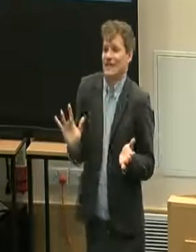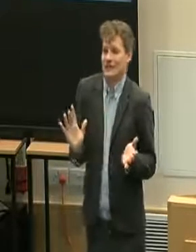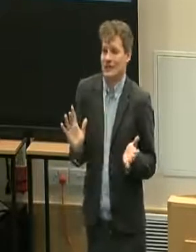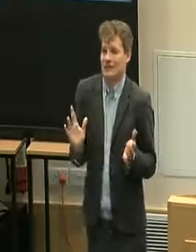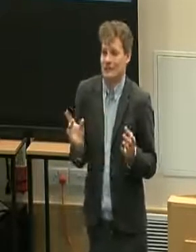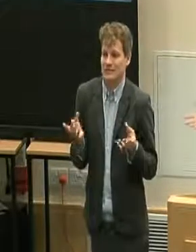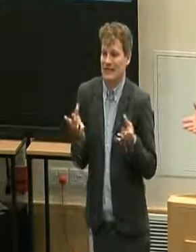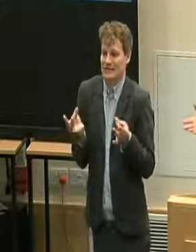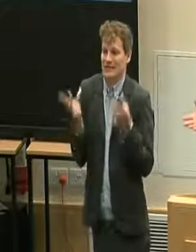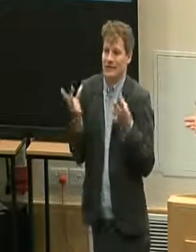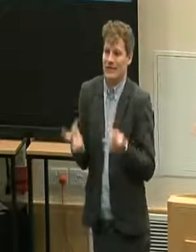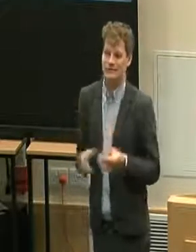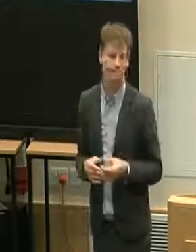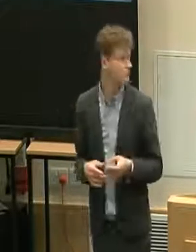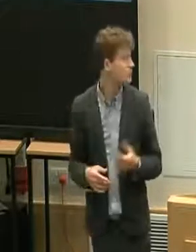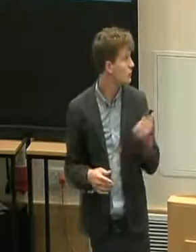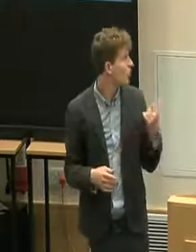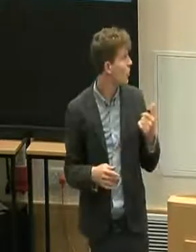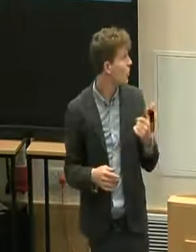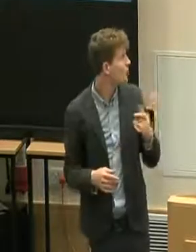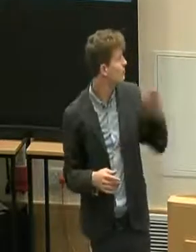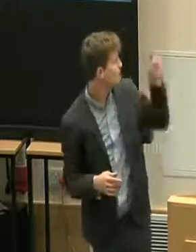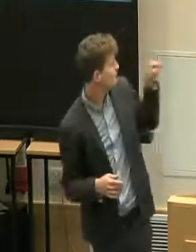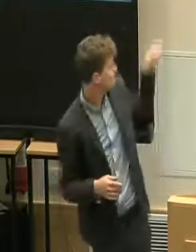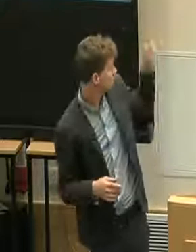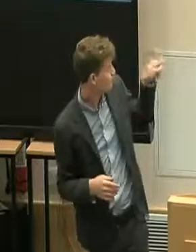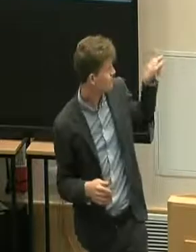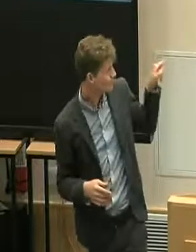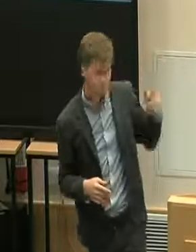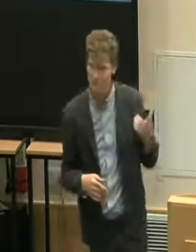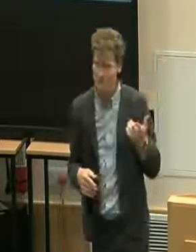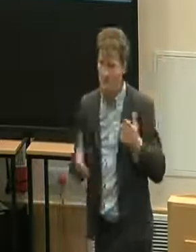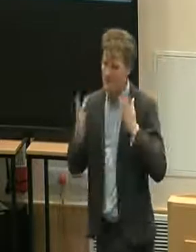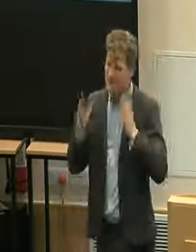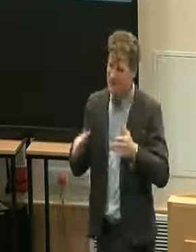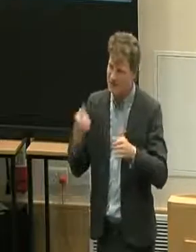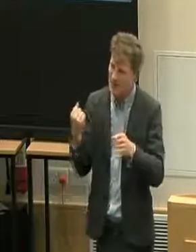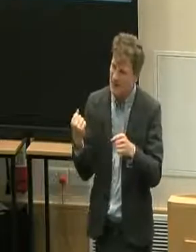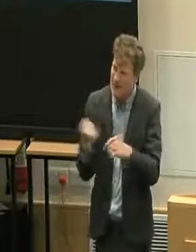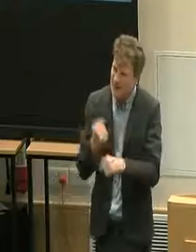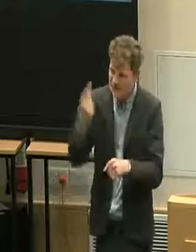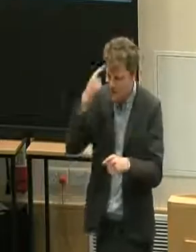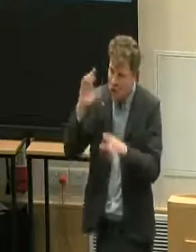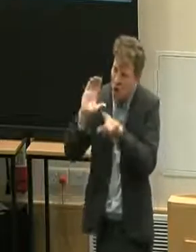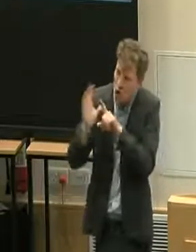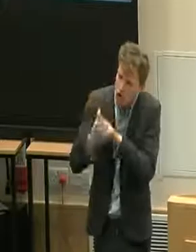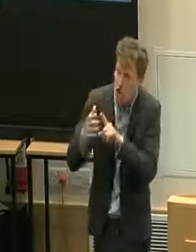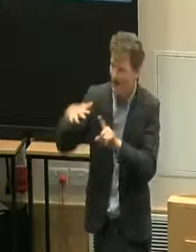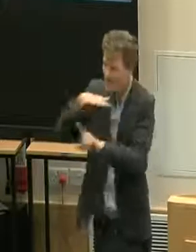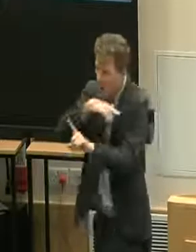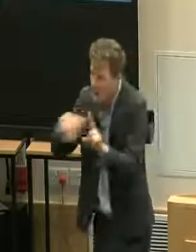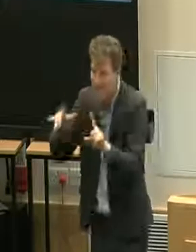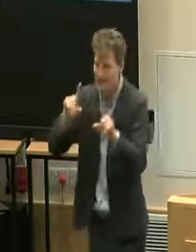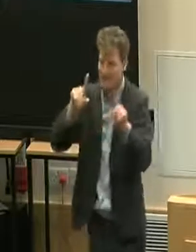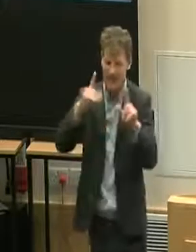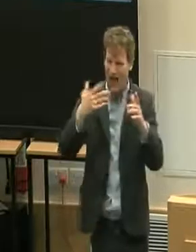Namely, cultural, linguistic, political, environmental differences, you have to make sense of them to implement things. You can't rush into